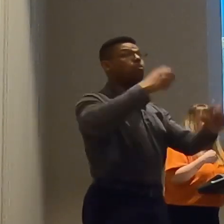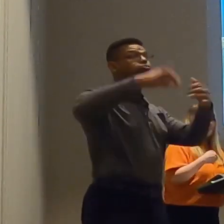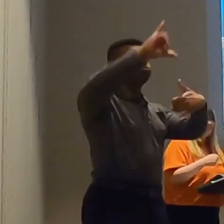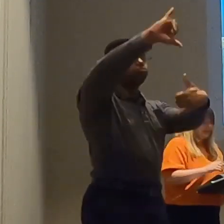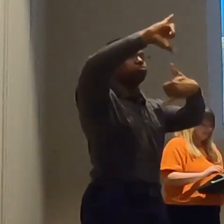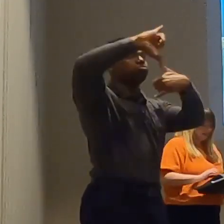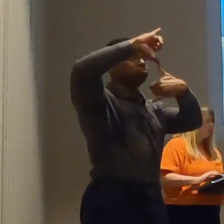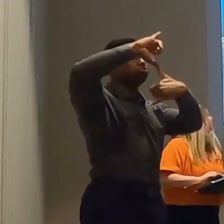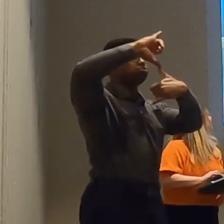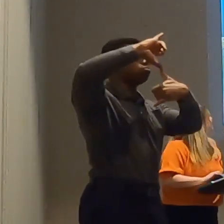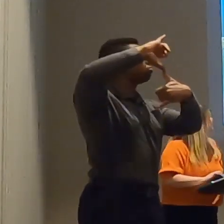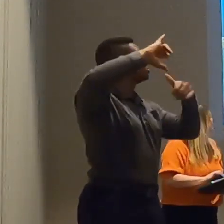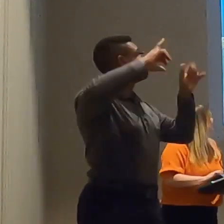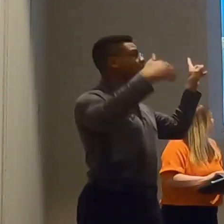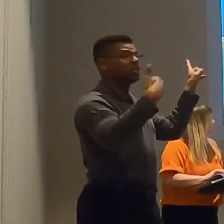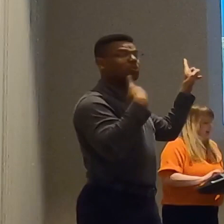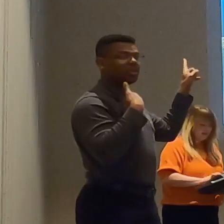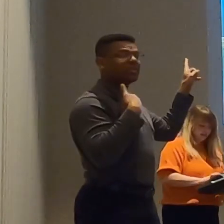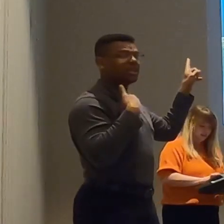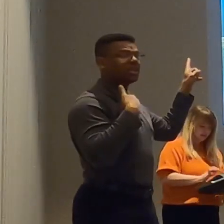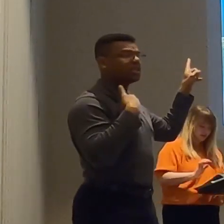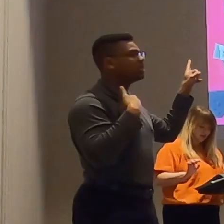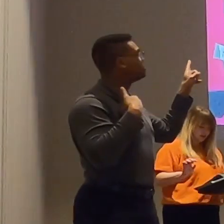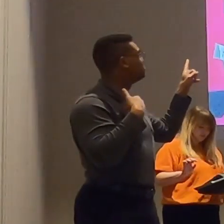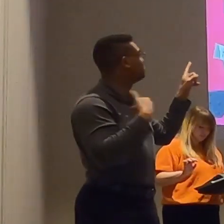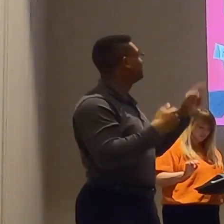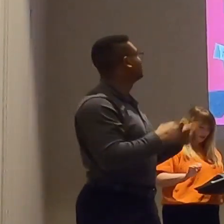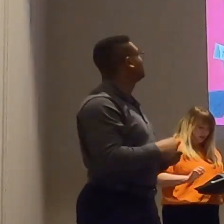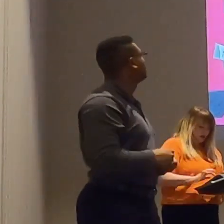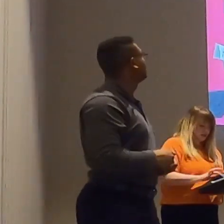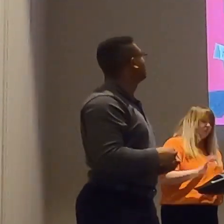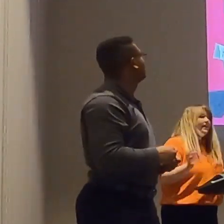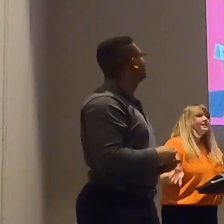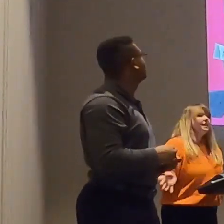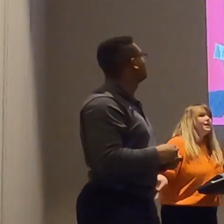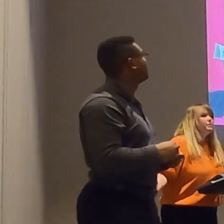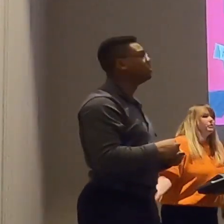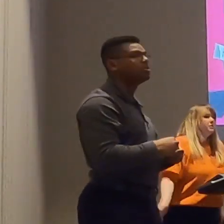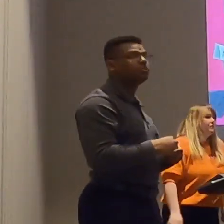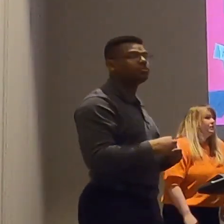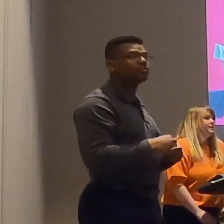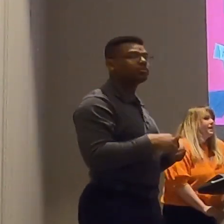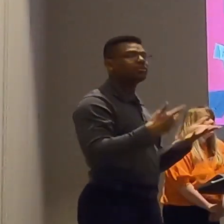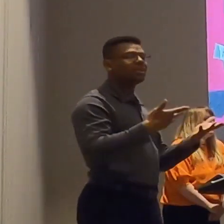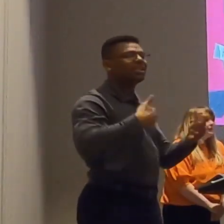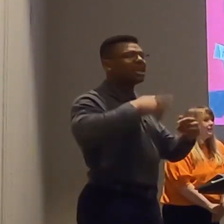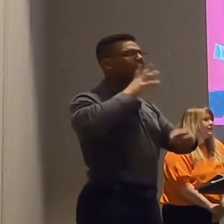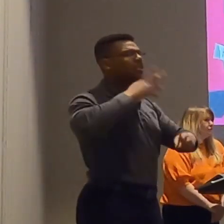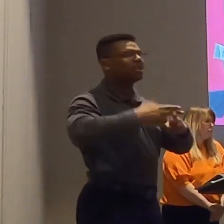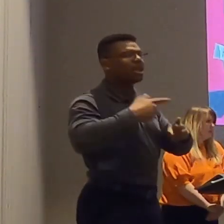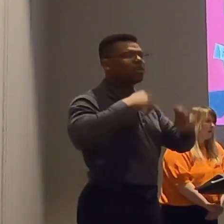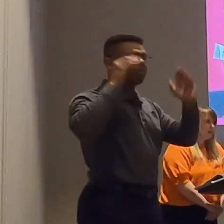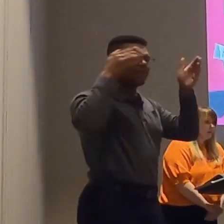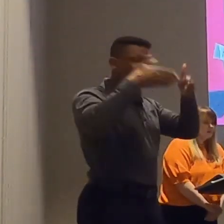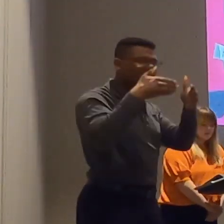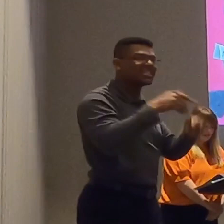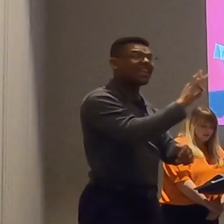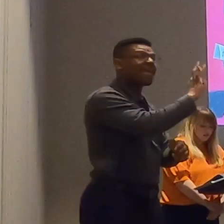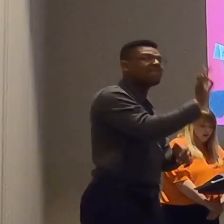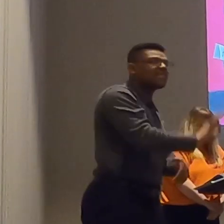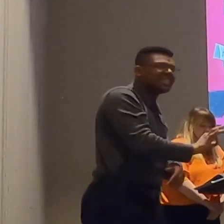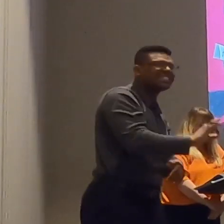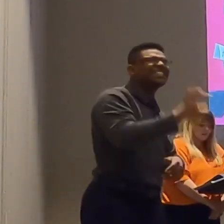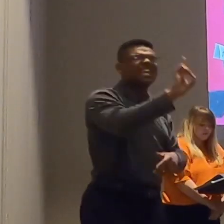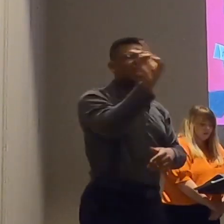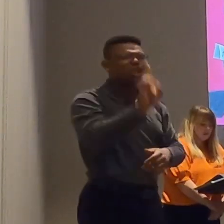in this gallery, so that's kind of a fun installation of that. So like I said, I'm going to be focusing on the Flint and Detroit artists in